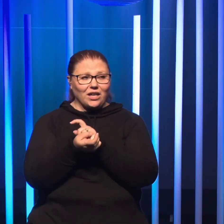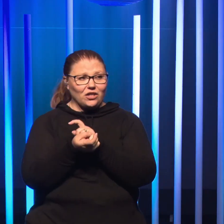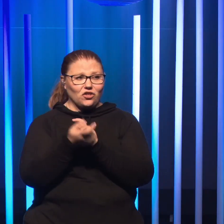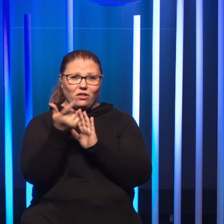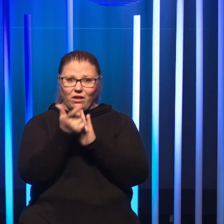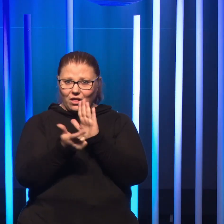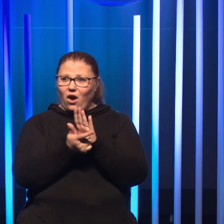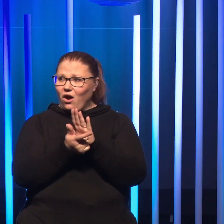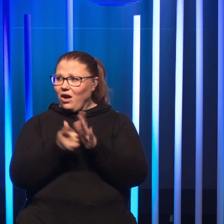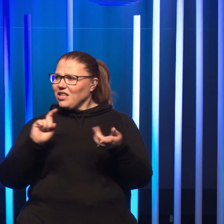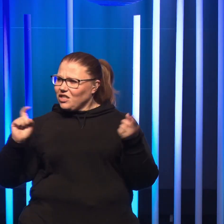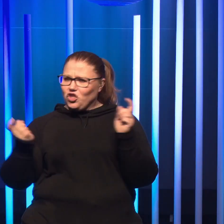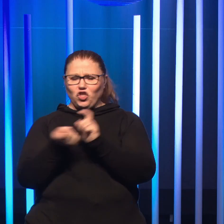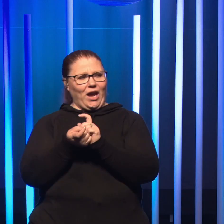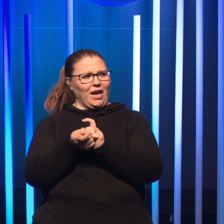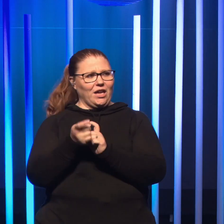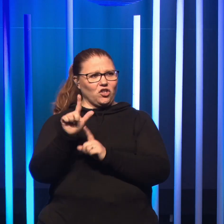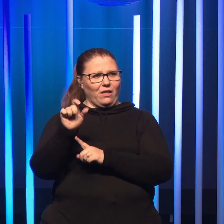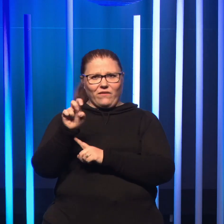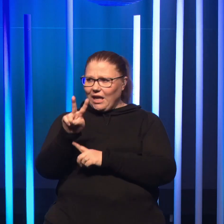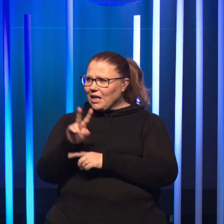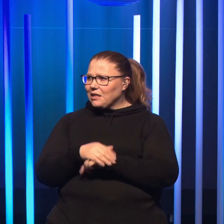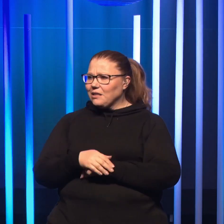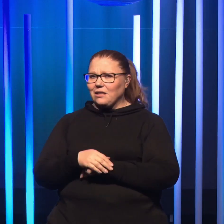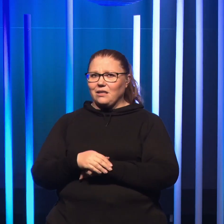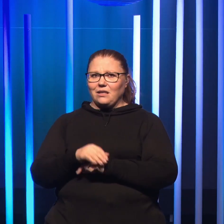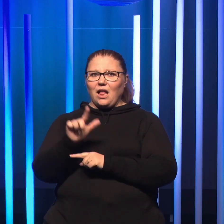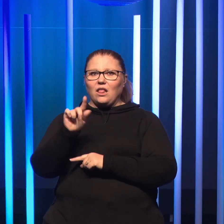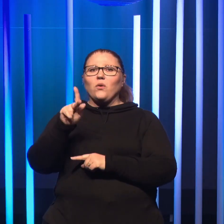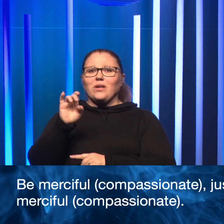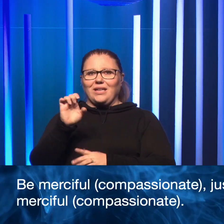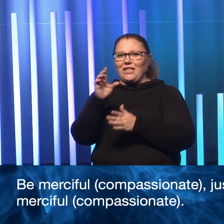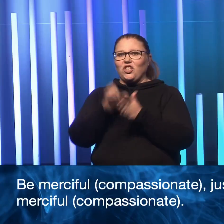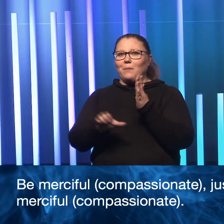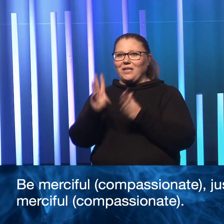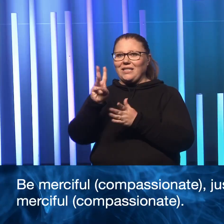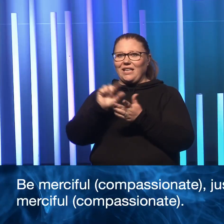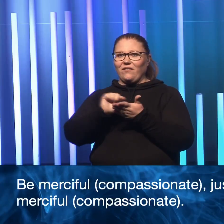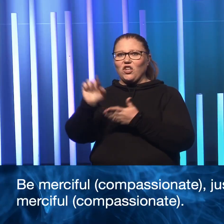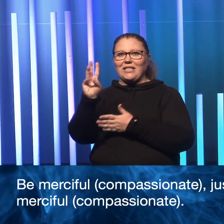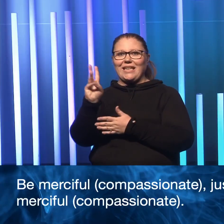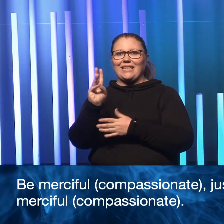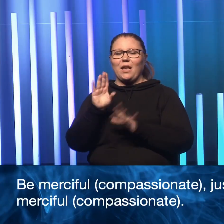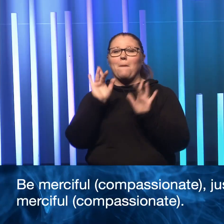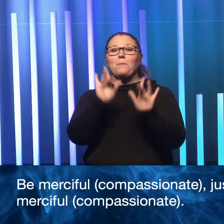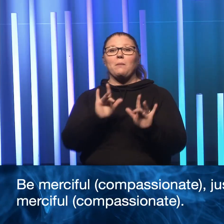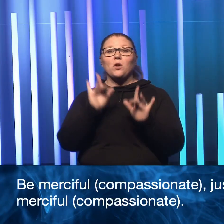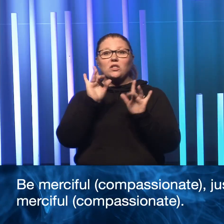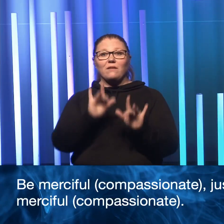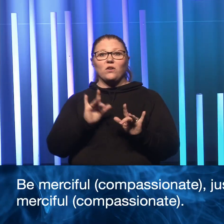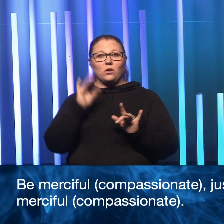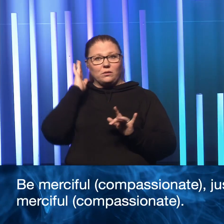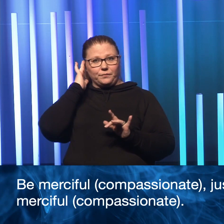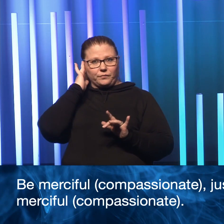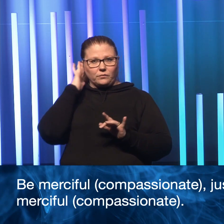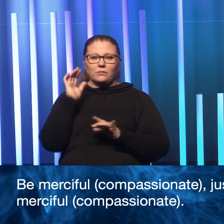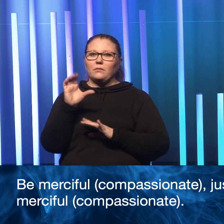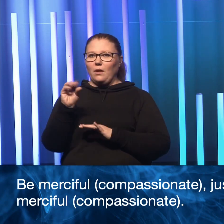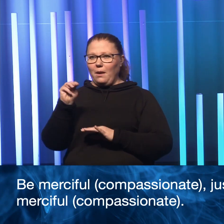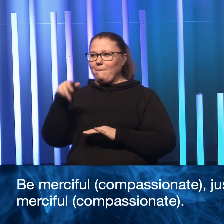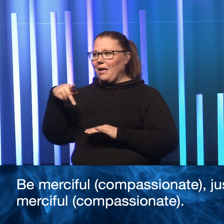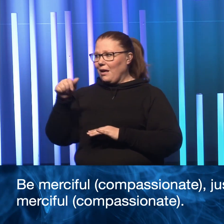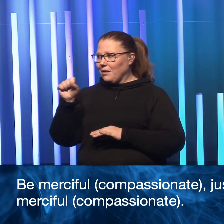the law, change the Leviticus. Here's what he says in Luke 6, verse 6. He says, be merciful, or compassionate. It's that word for